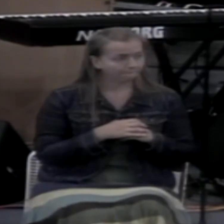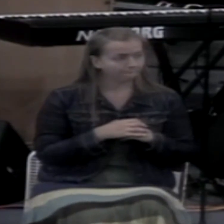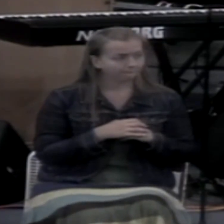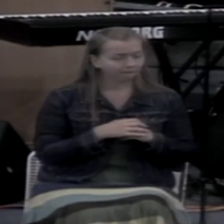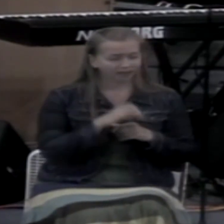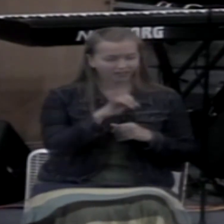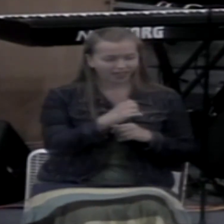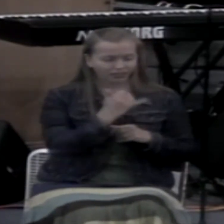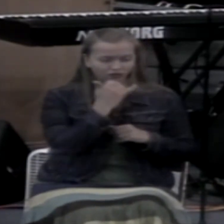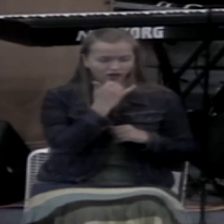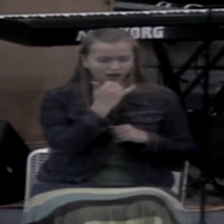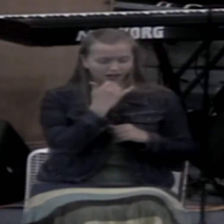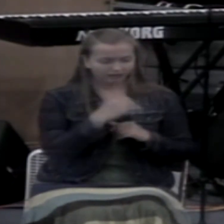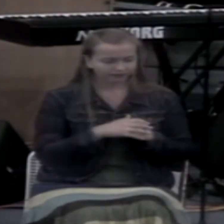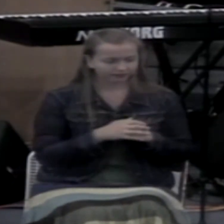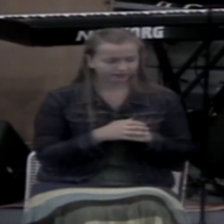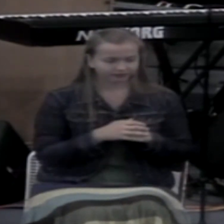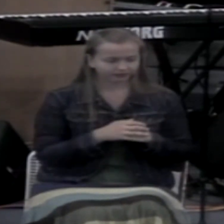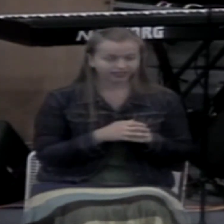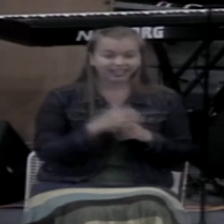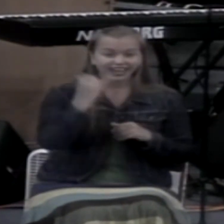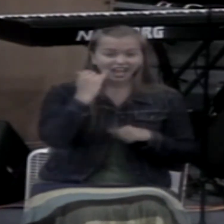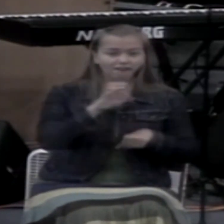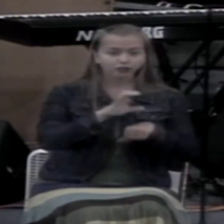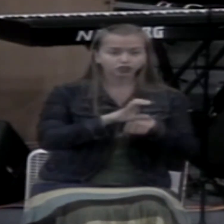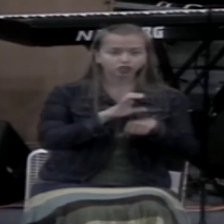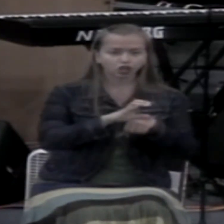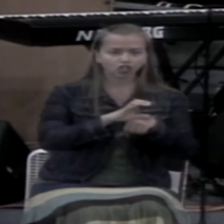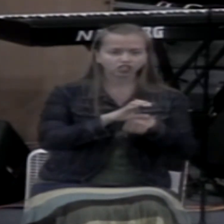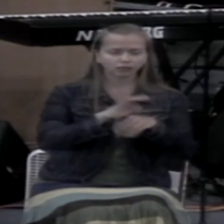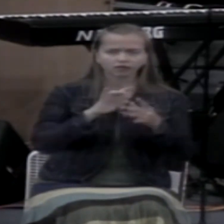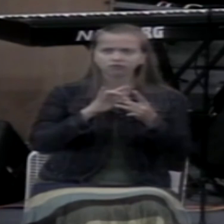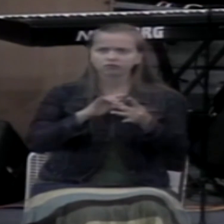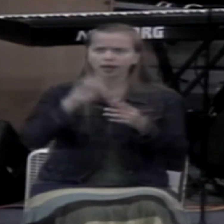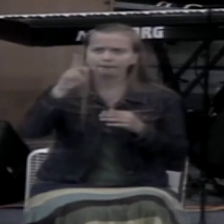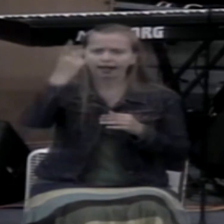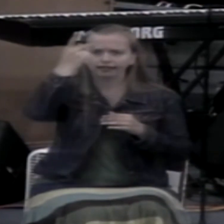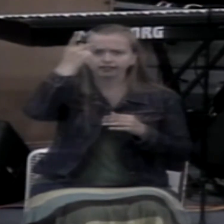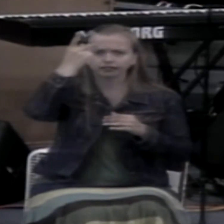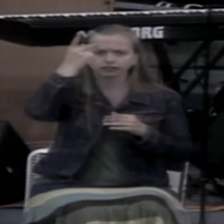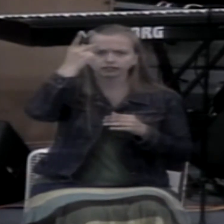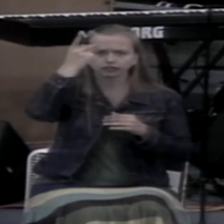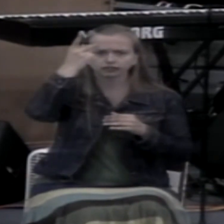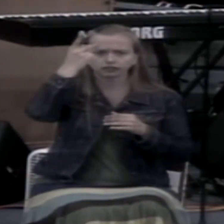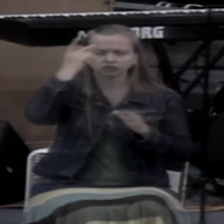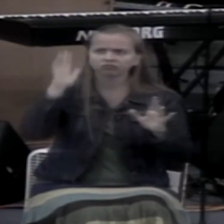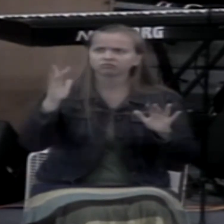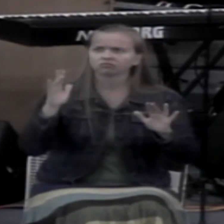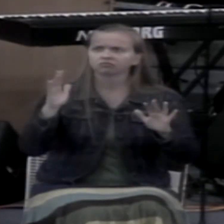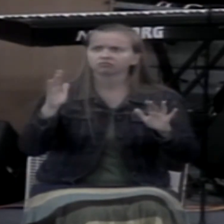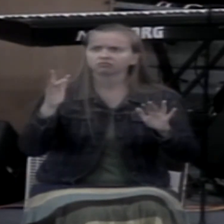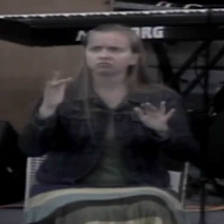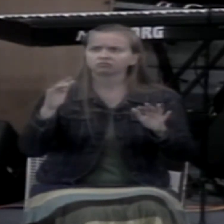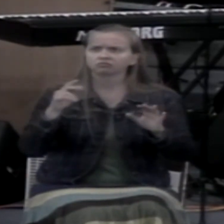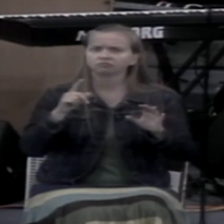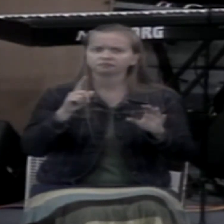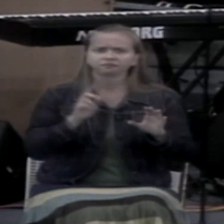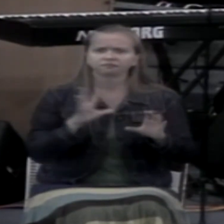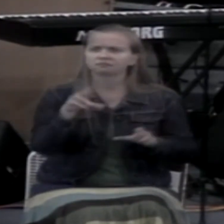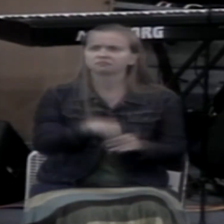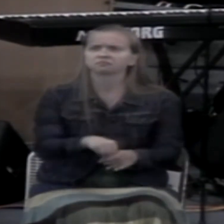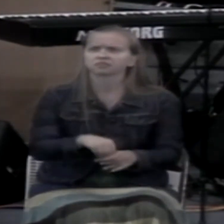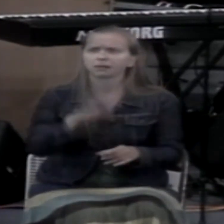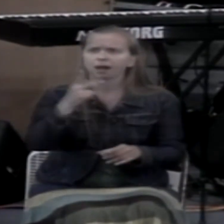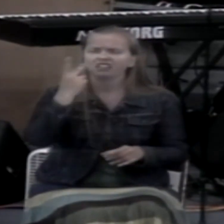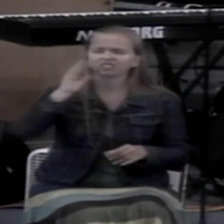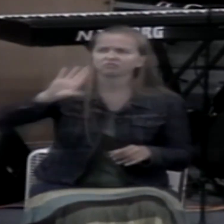Do you think these apostles believed in the leaders they had? And let me tell you, when he said obey every ordinance of man